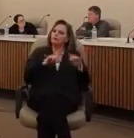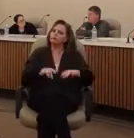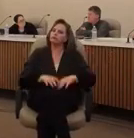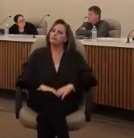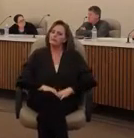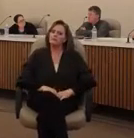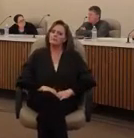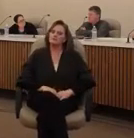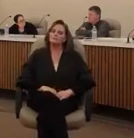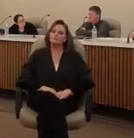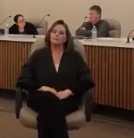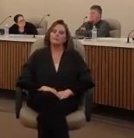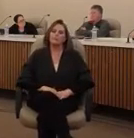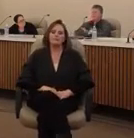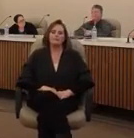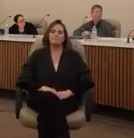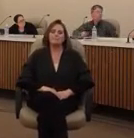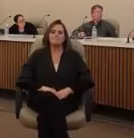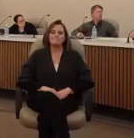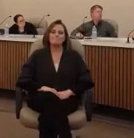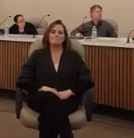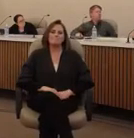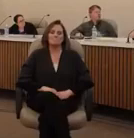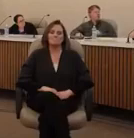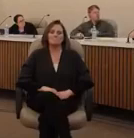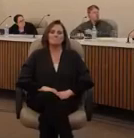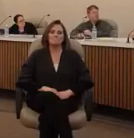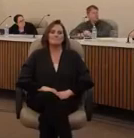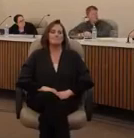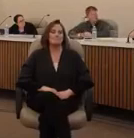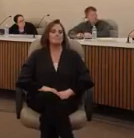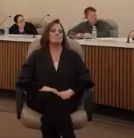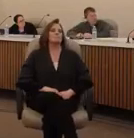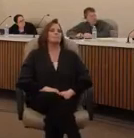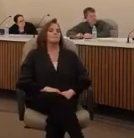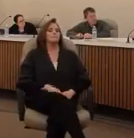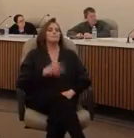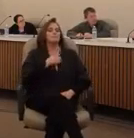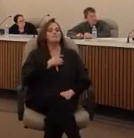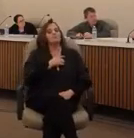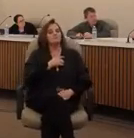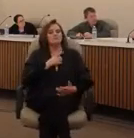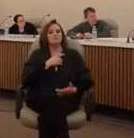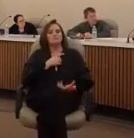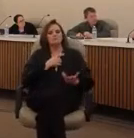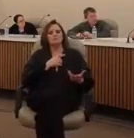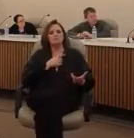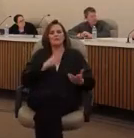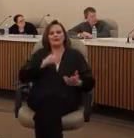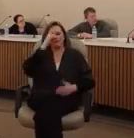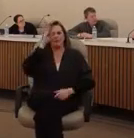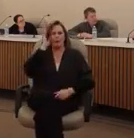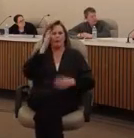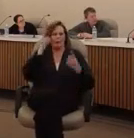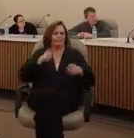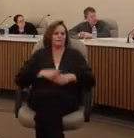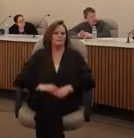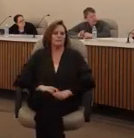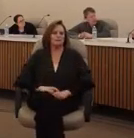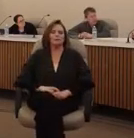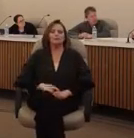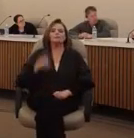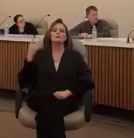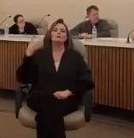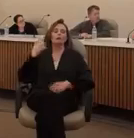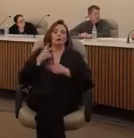for that Right. establishment now that it's going to be cleaned up and new. It- I think that's reasonable to assume. right.